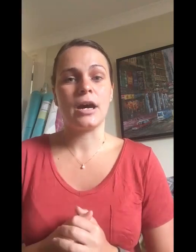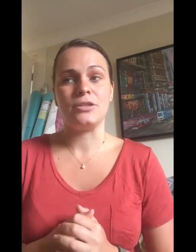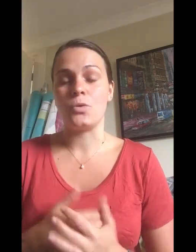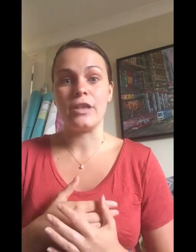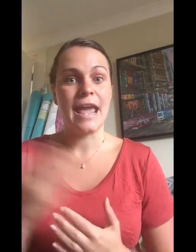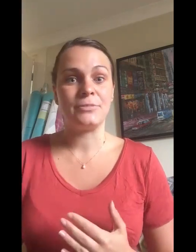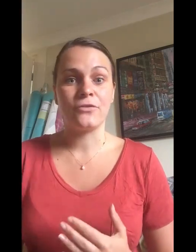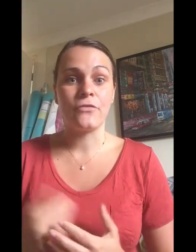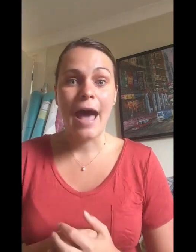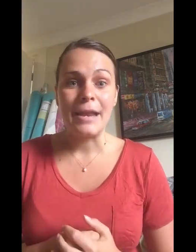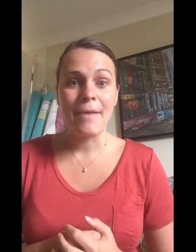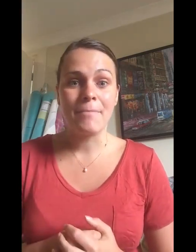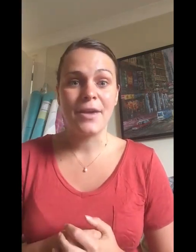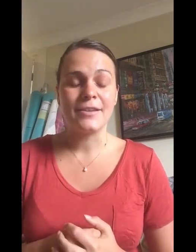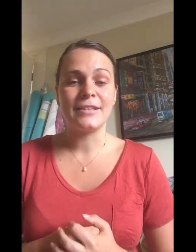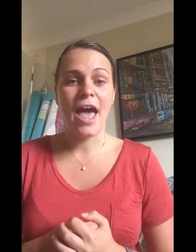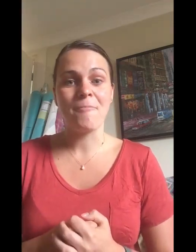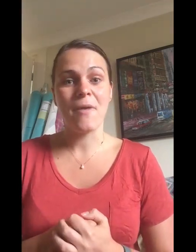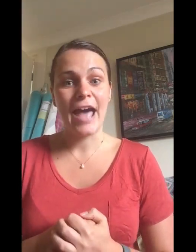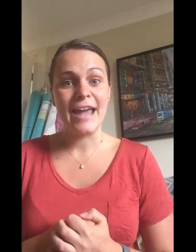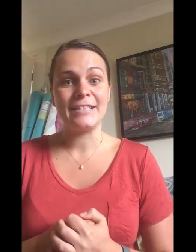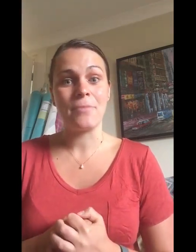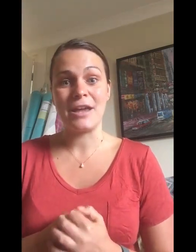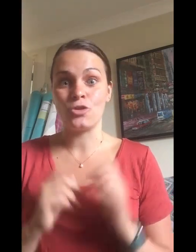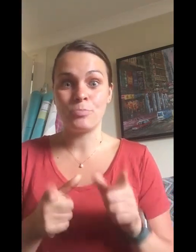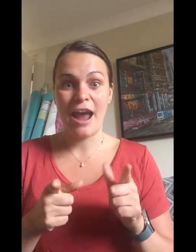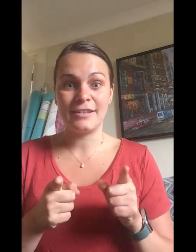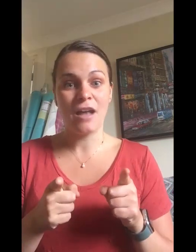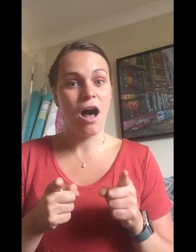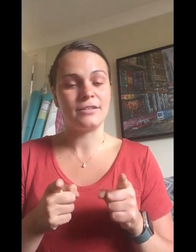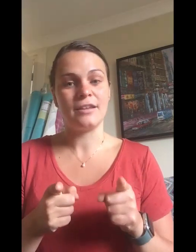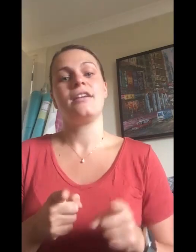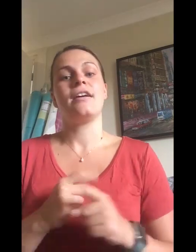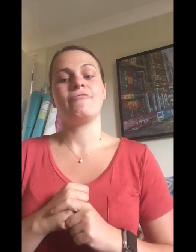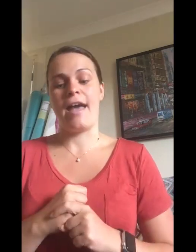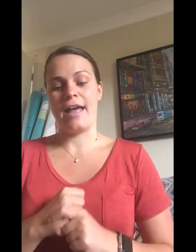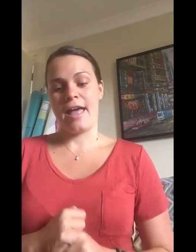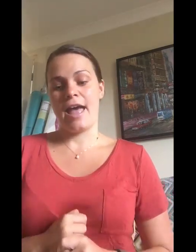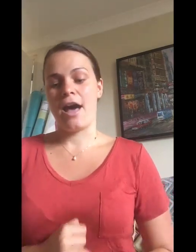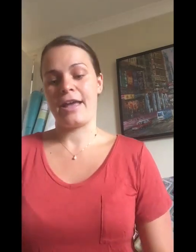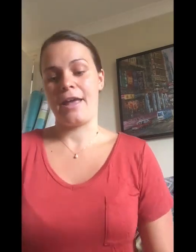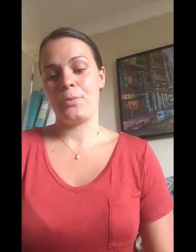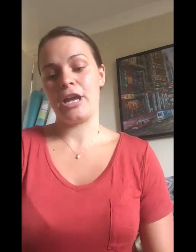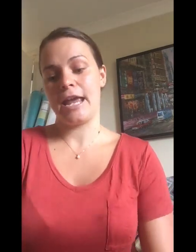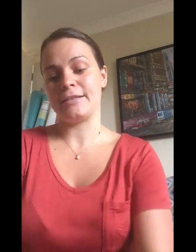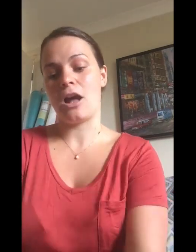mind, or the names of your family members. Okay, so make sure you practice hard. Right. Okay, we're going to get